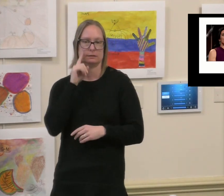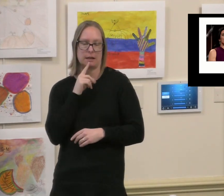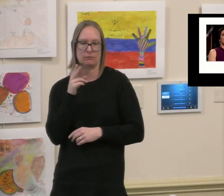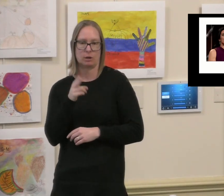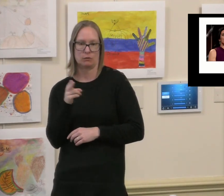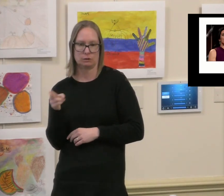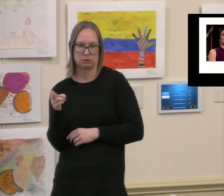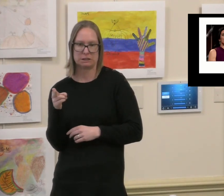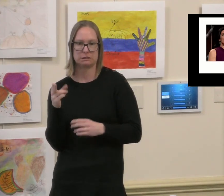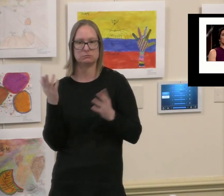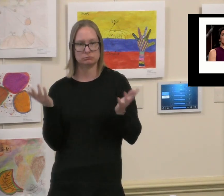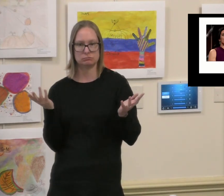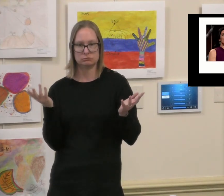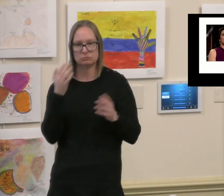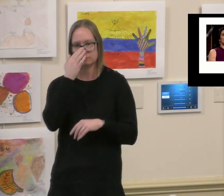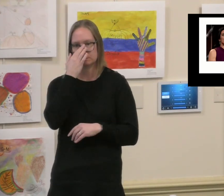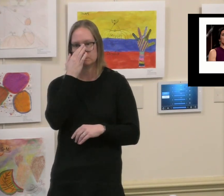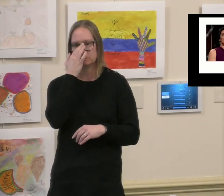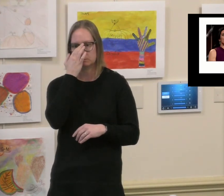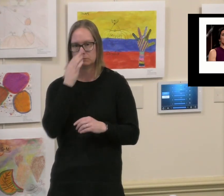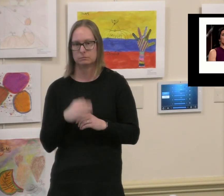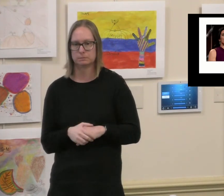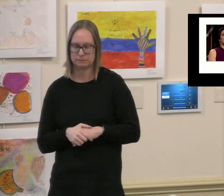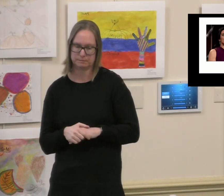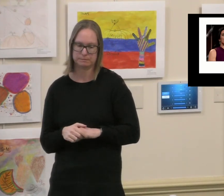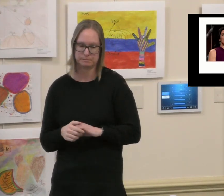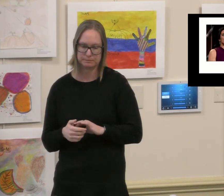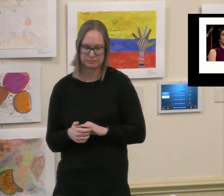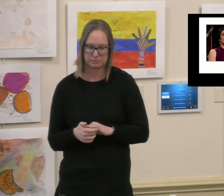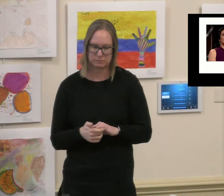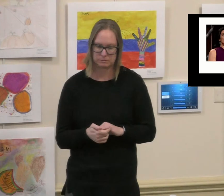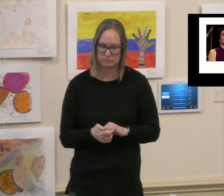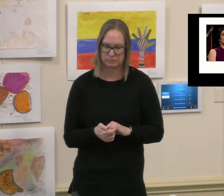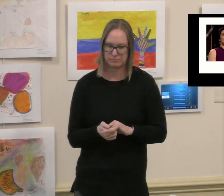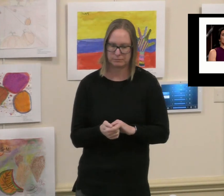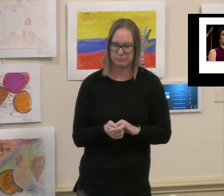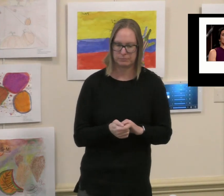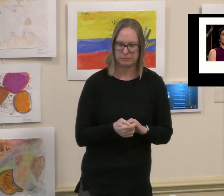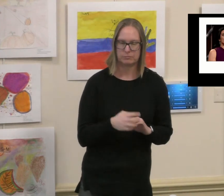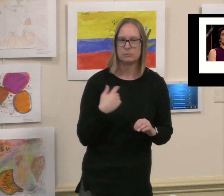reasons, but other people may tell you that hearing impaired is offensive and they want to use deaf or hard of hearing.